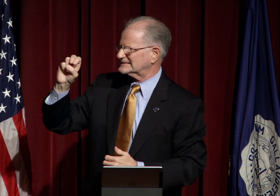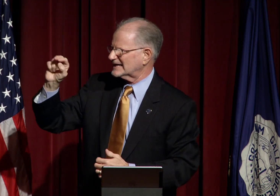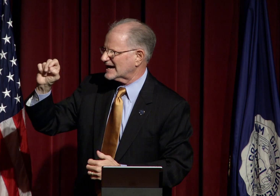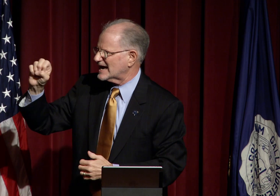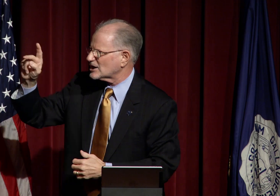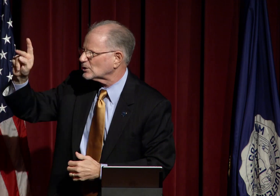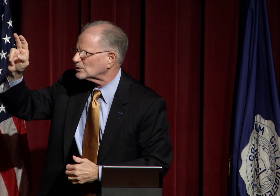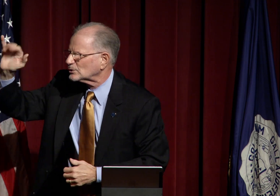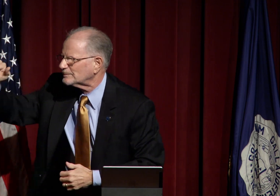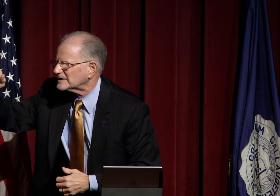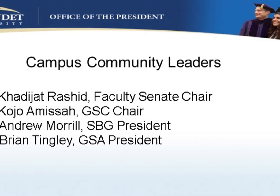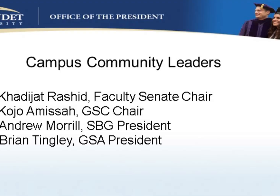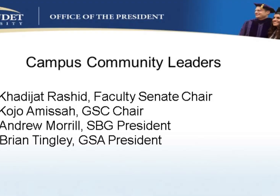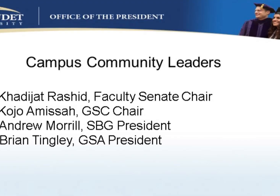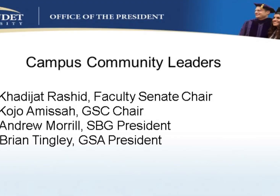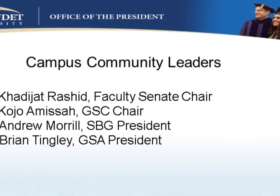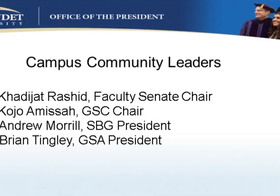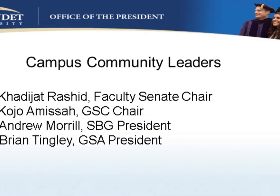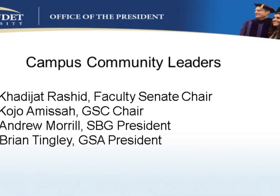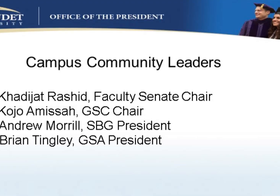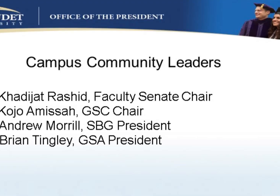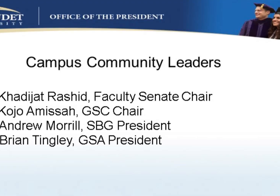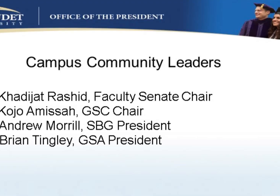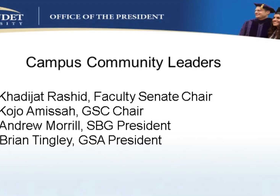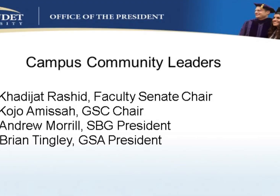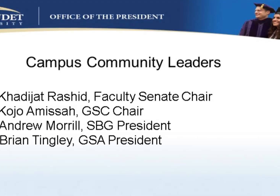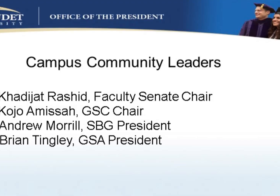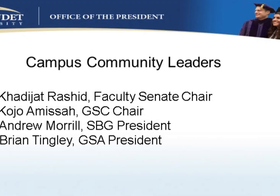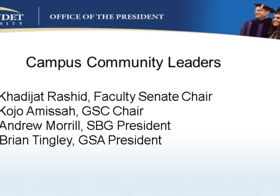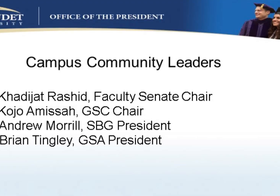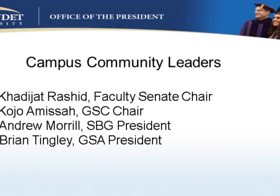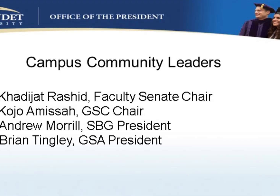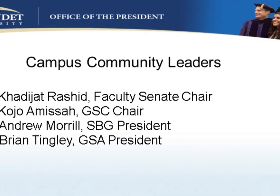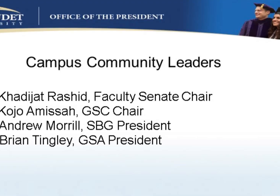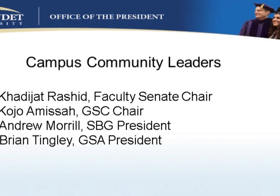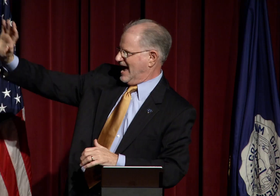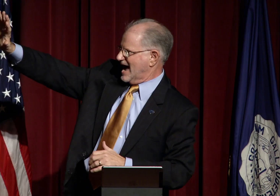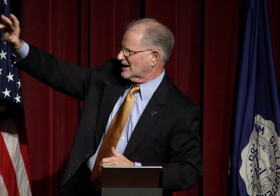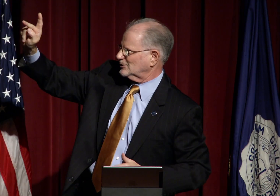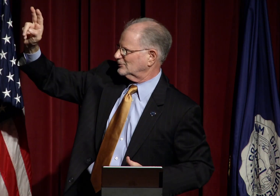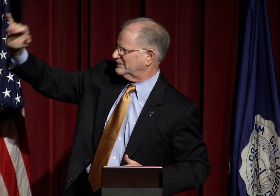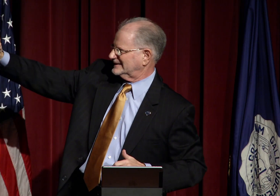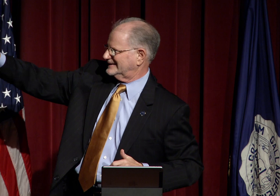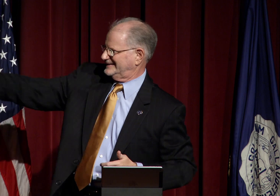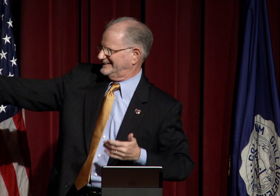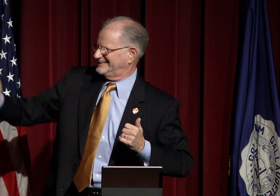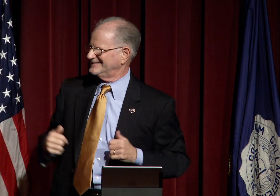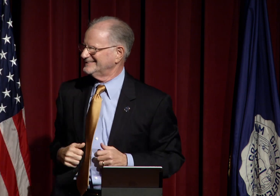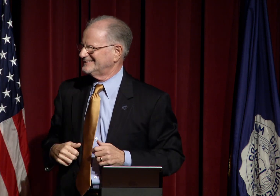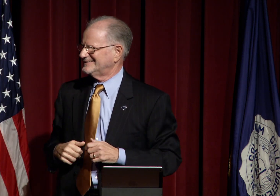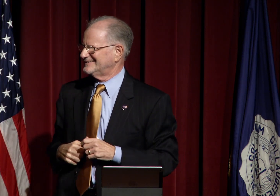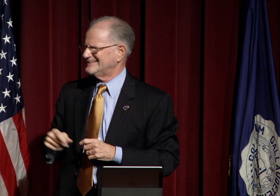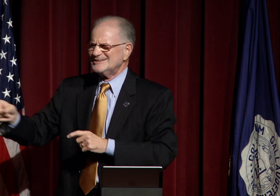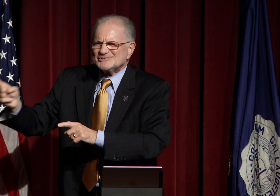Chair of the Faculty Senate. Kubi, where are you? Ah, here you are. Would you stand and be